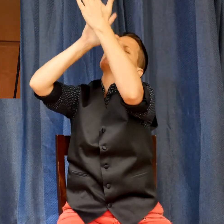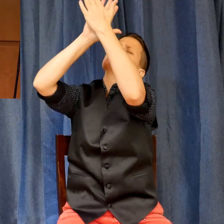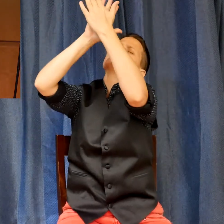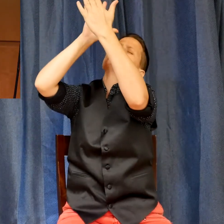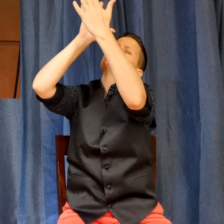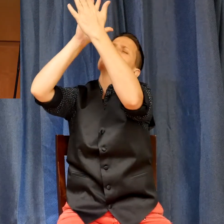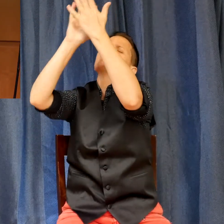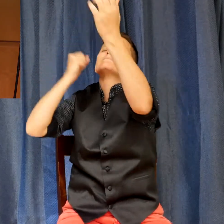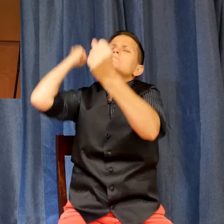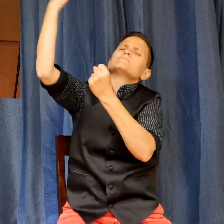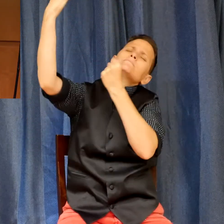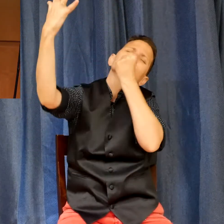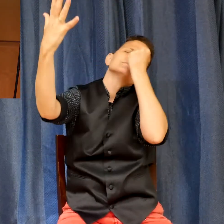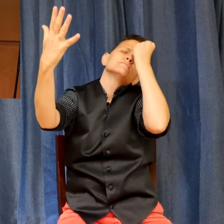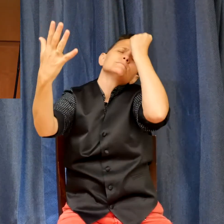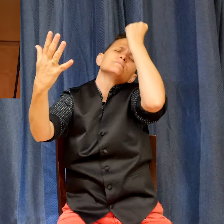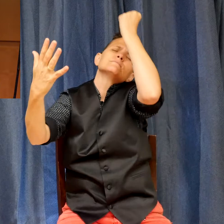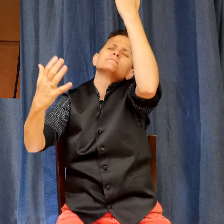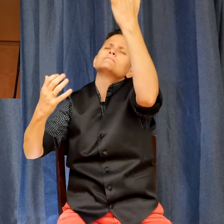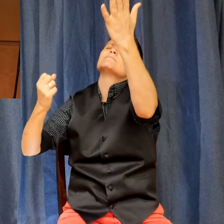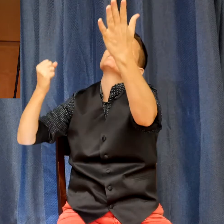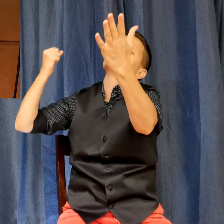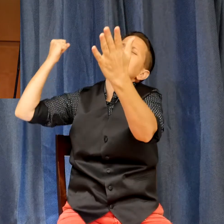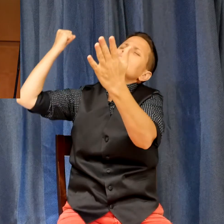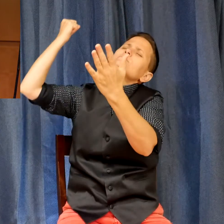to you, to you.